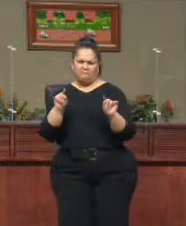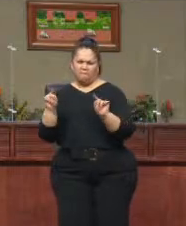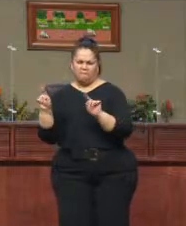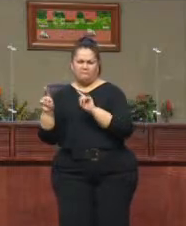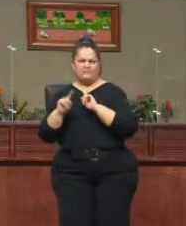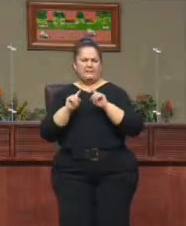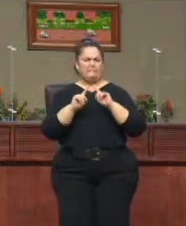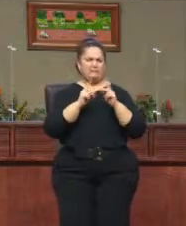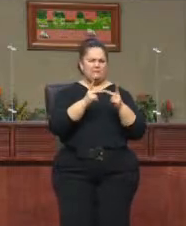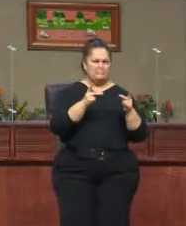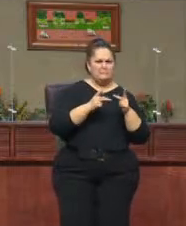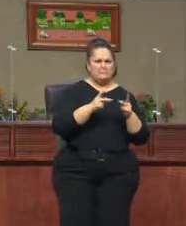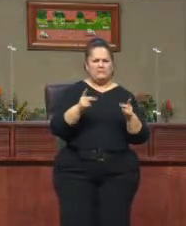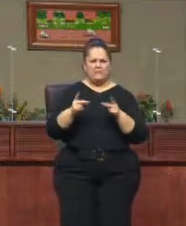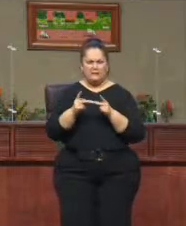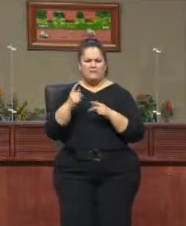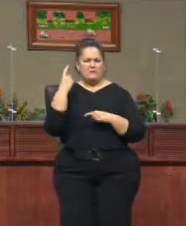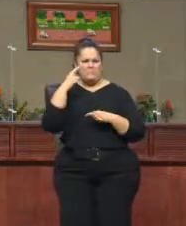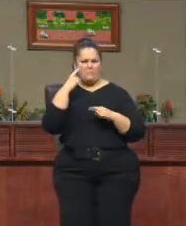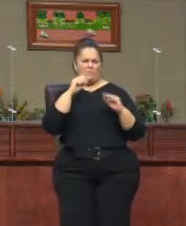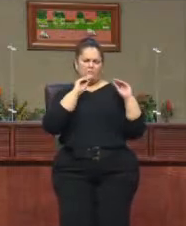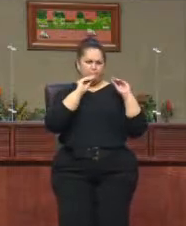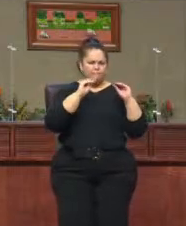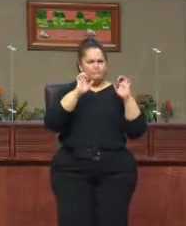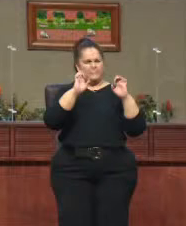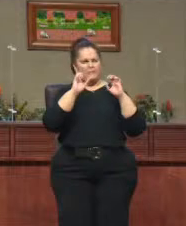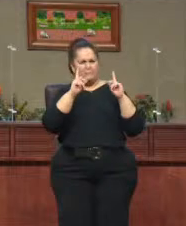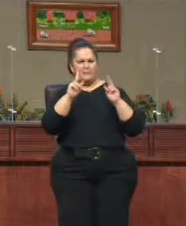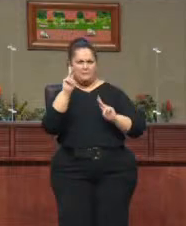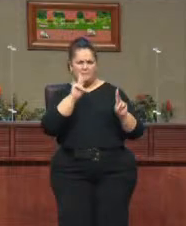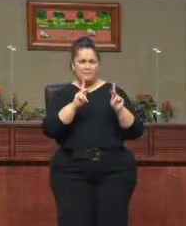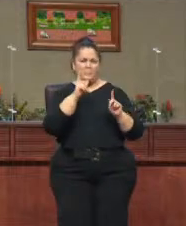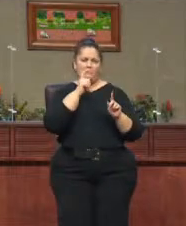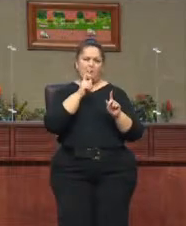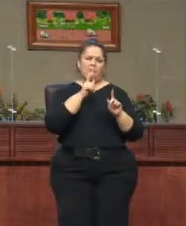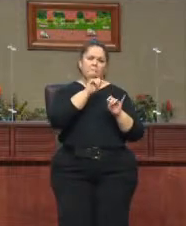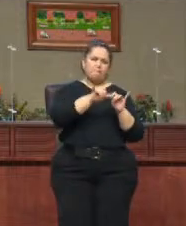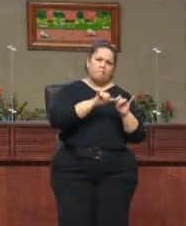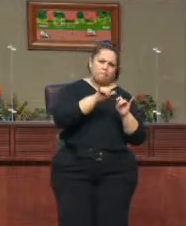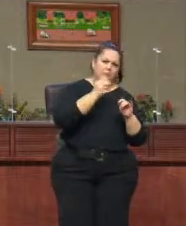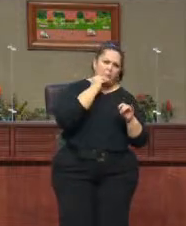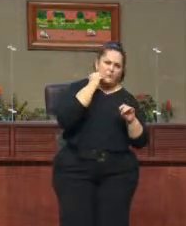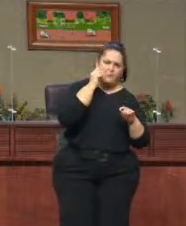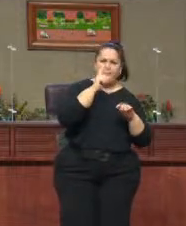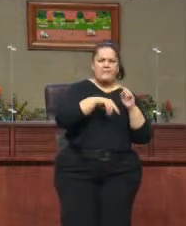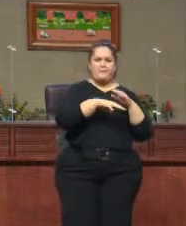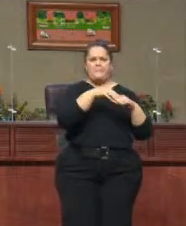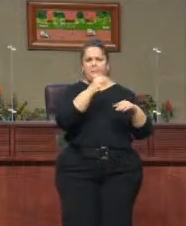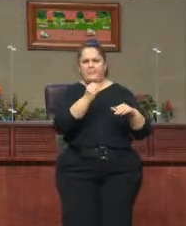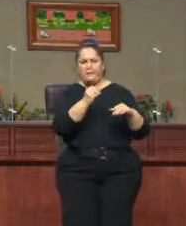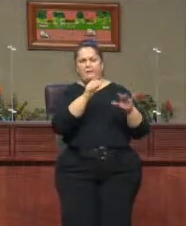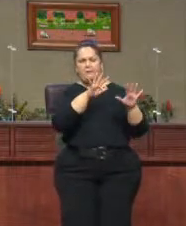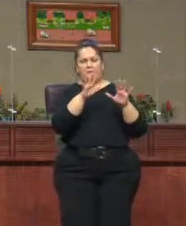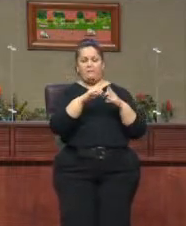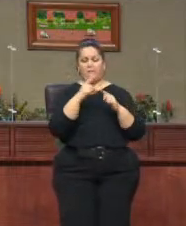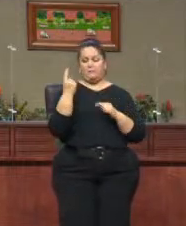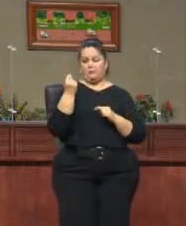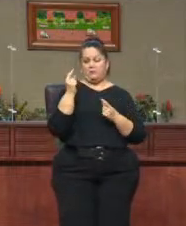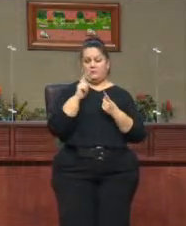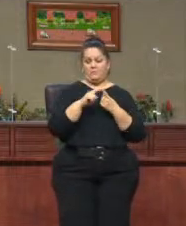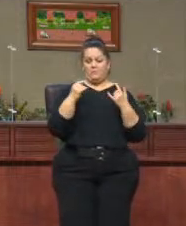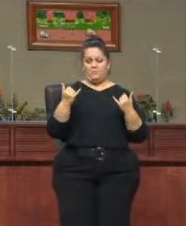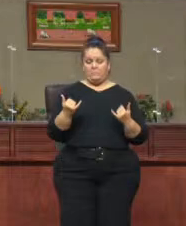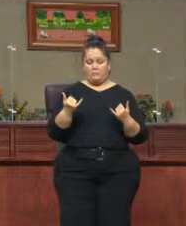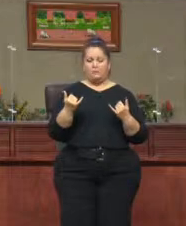to vaccinate and educate some of our most vulnerable residents. Since Tuesday of this week, state canvassers